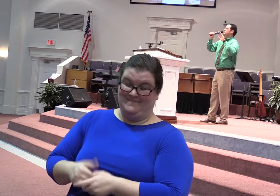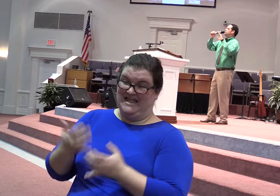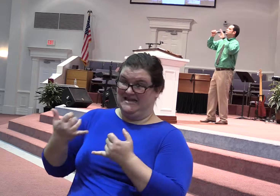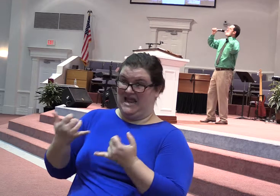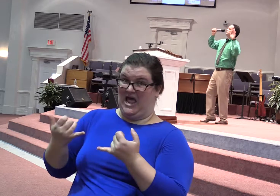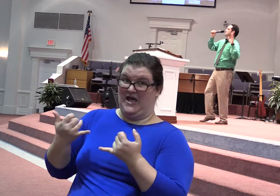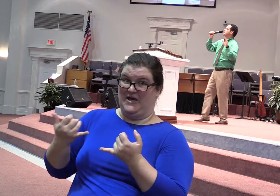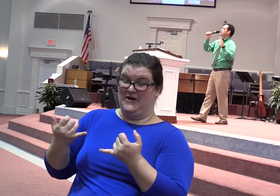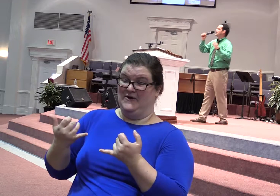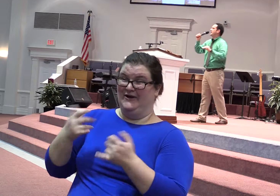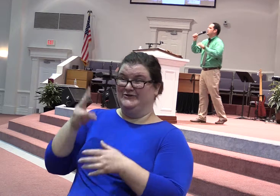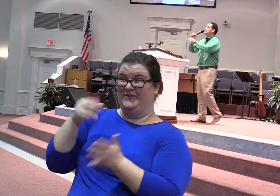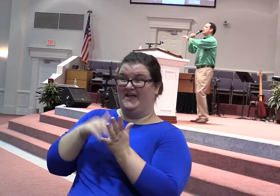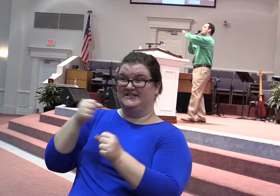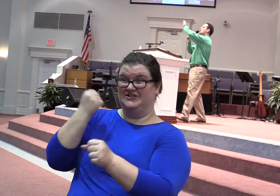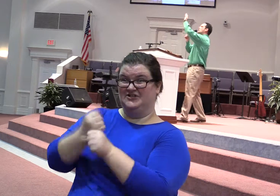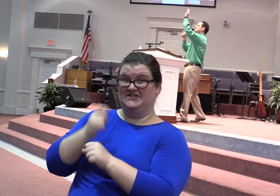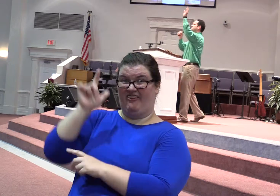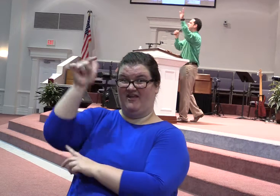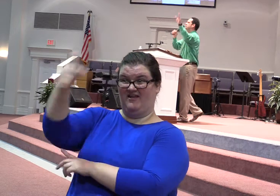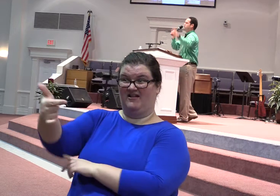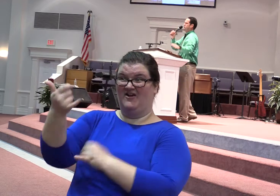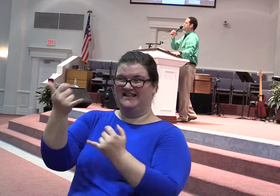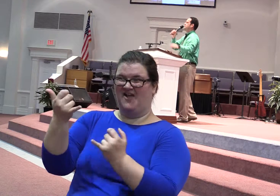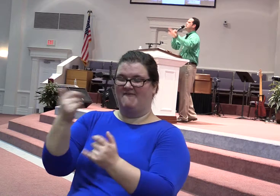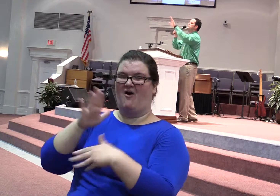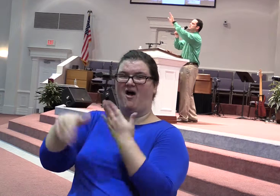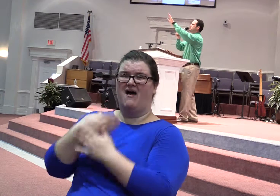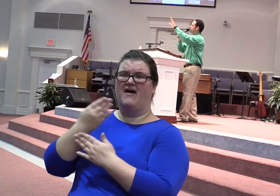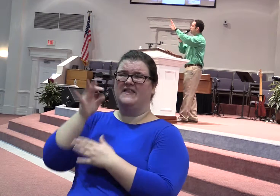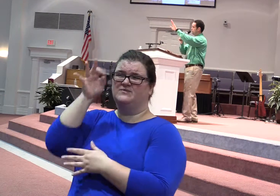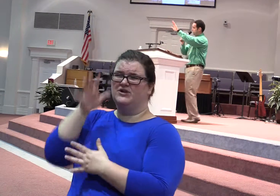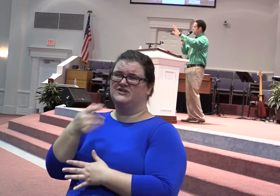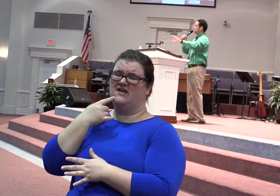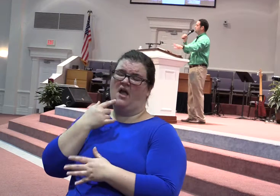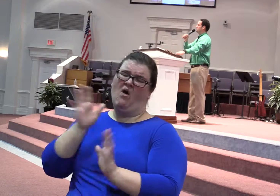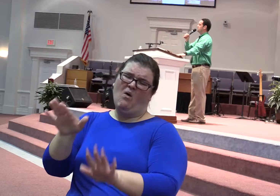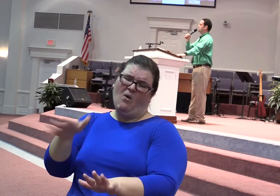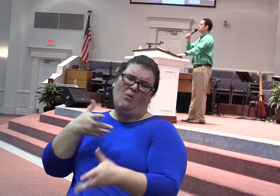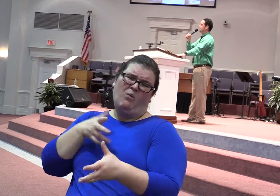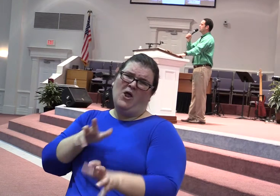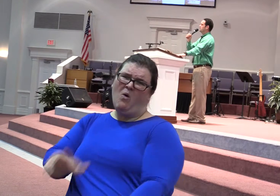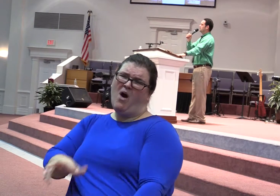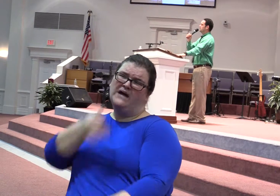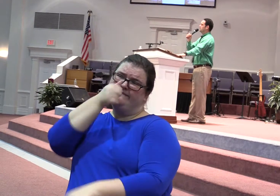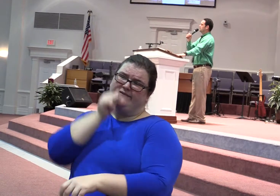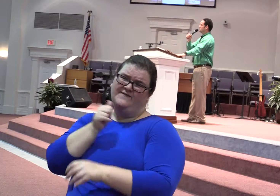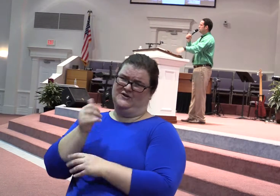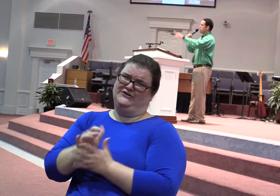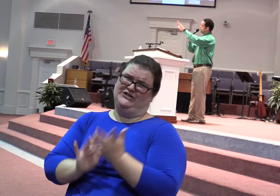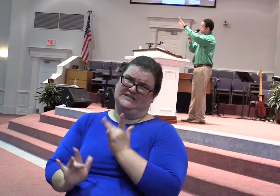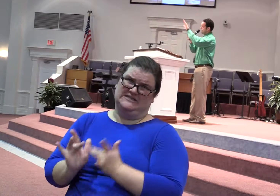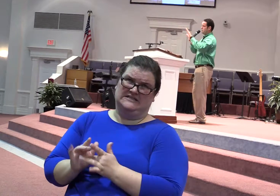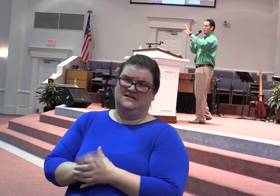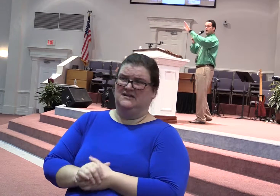sudden, 2,000 years later, we got all these ministers that say, we don't want to say Jesus. We